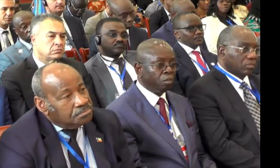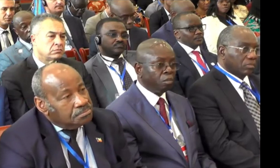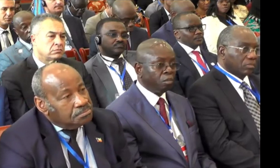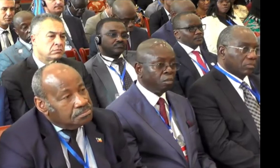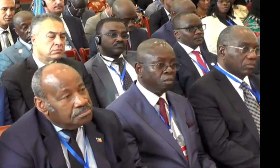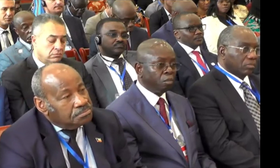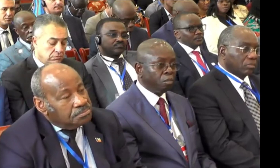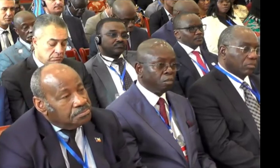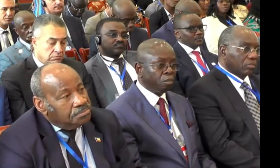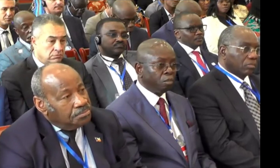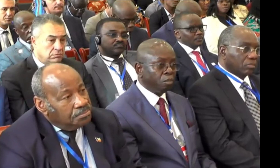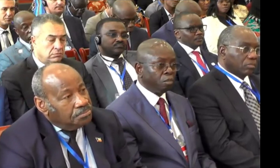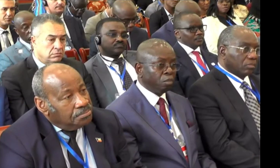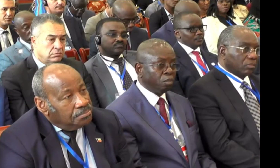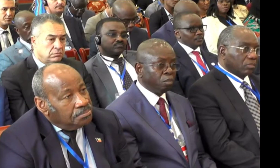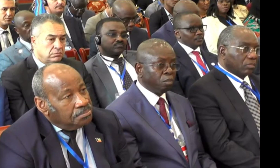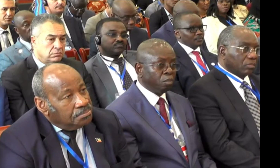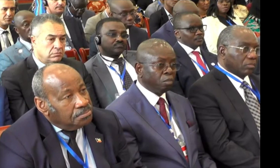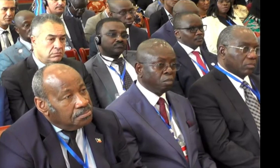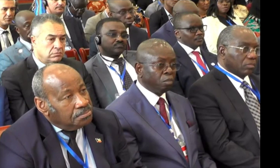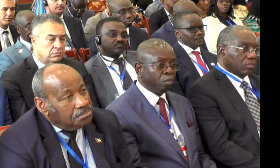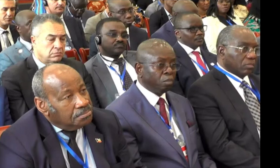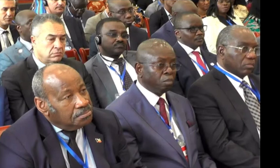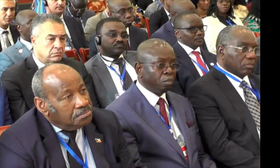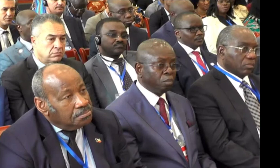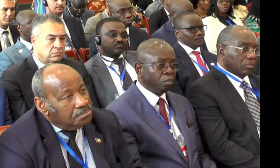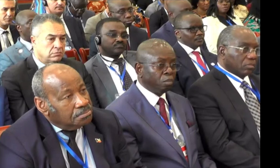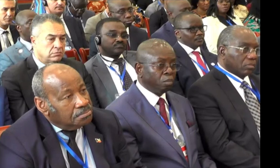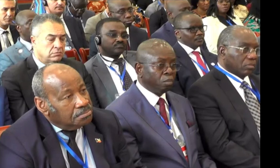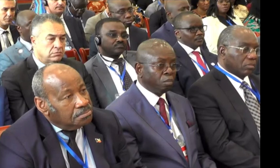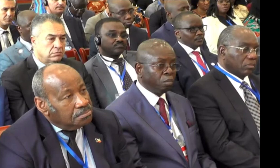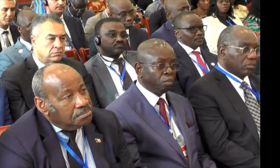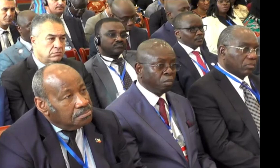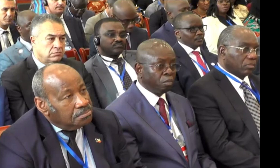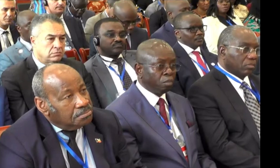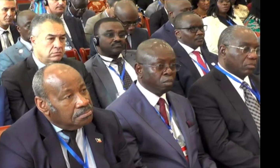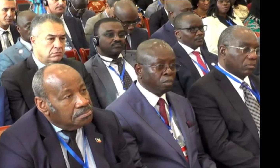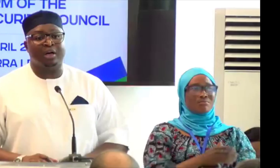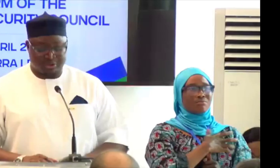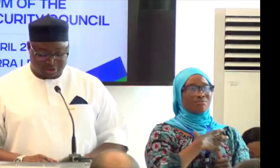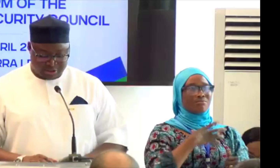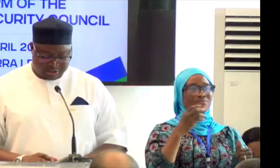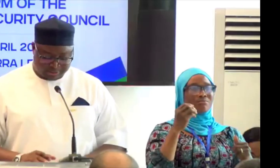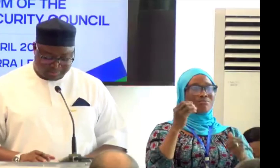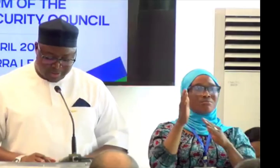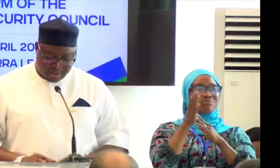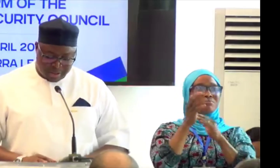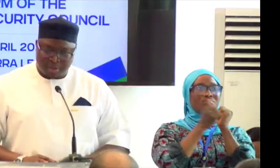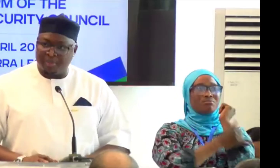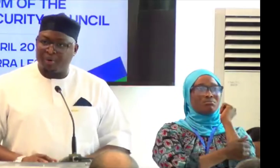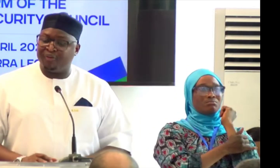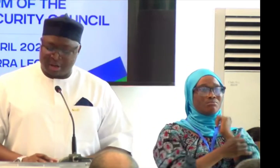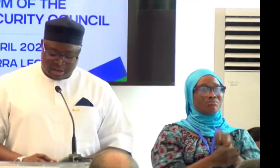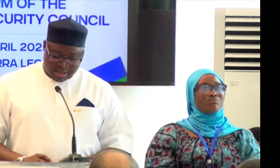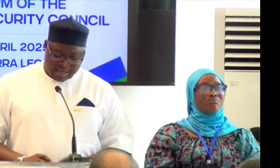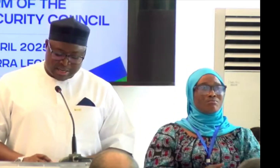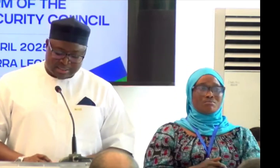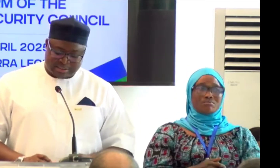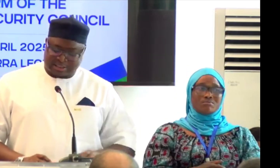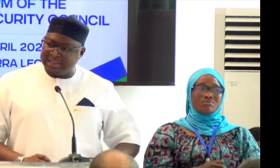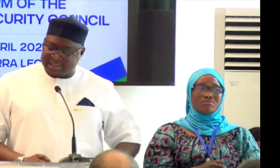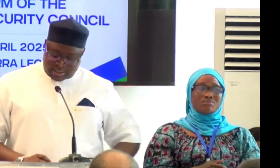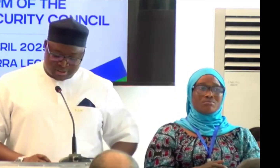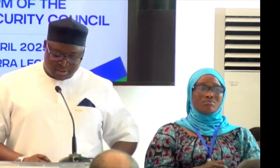to address the long-standing historical injustice meted to our continent. Moreover,